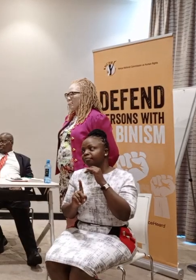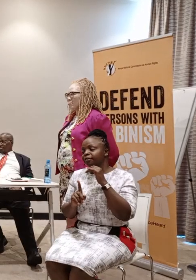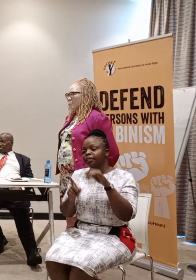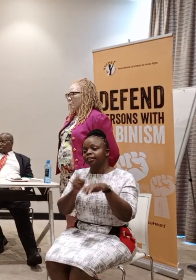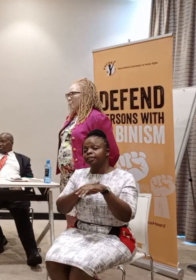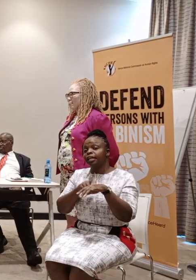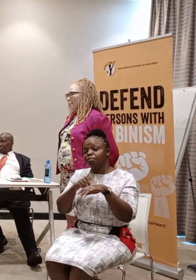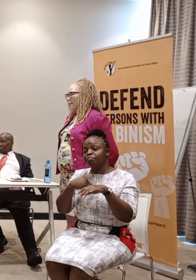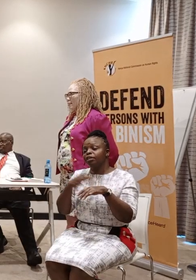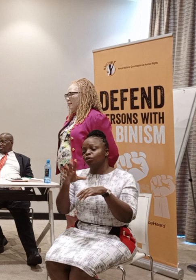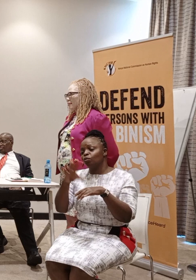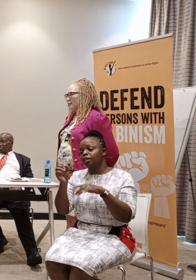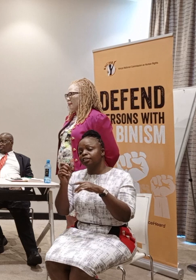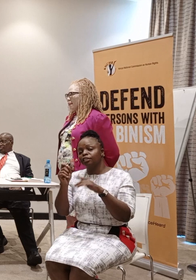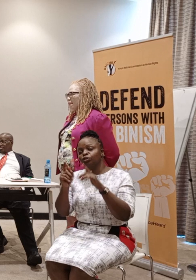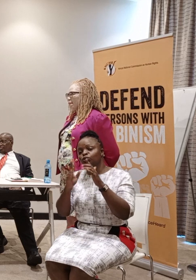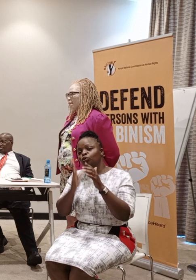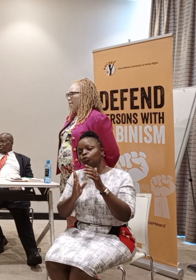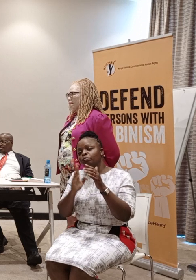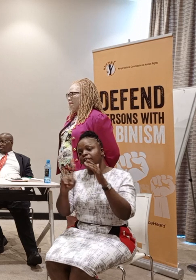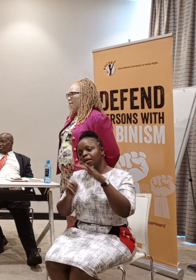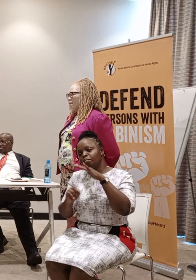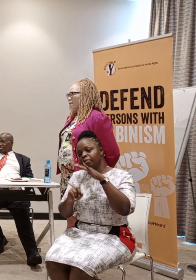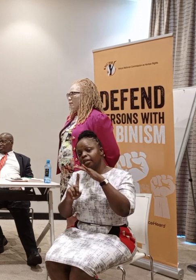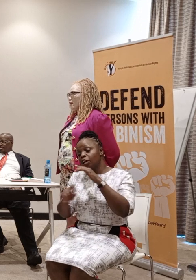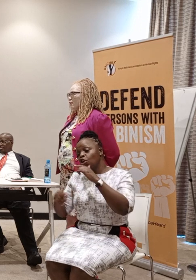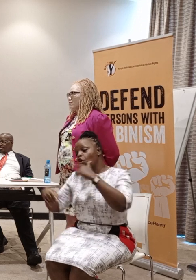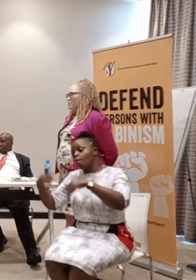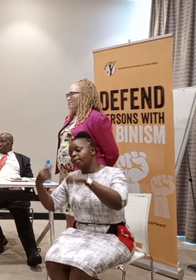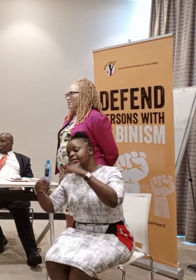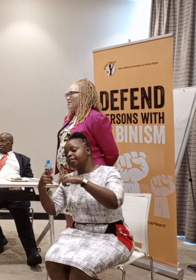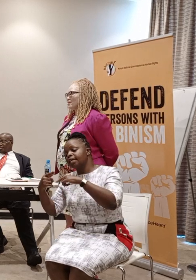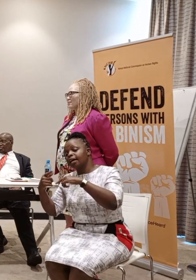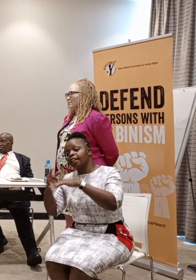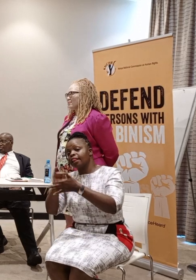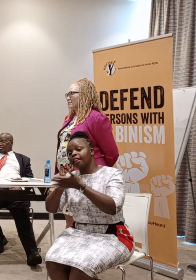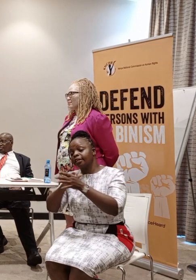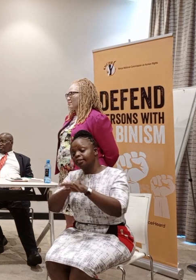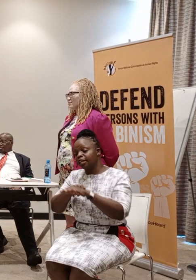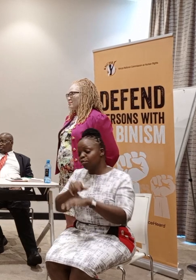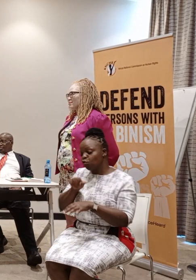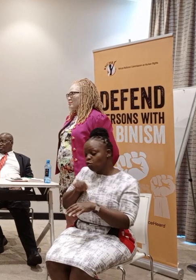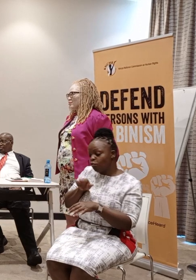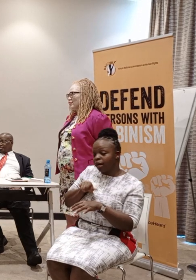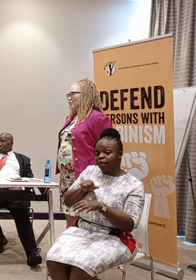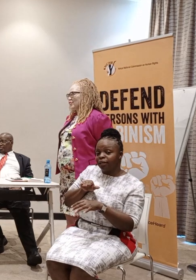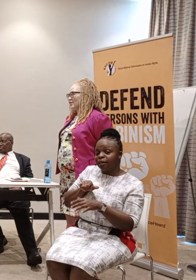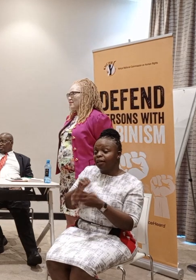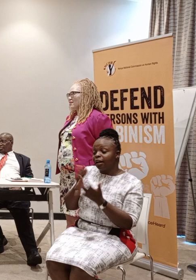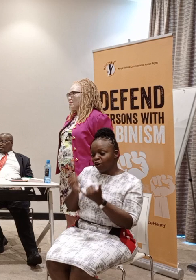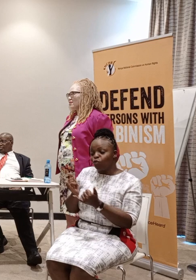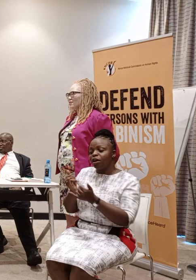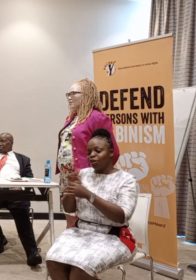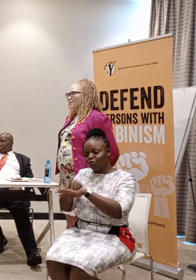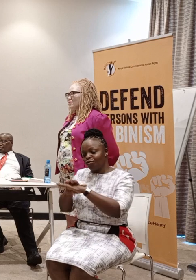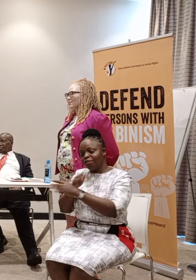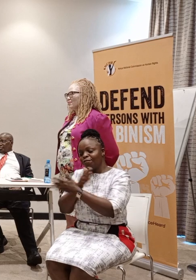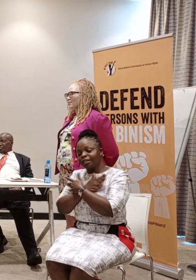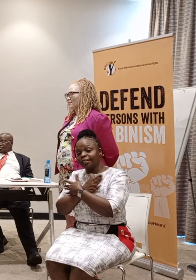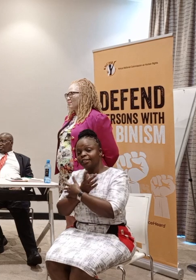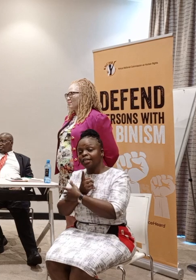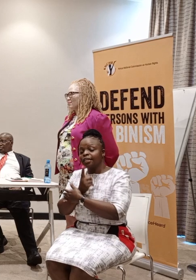I was running for MP in January of 2016, my competitor then, who was a woman, we are very good friends now. You must take that as Kenya.